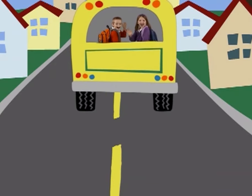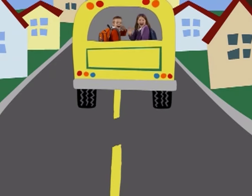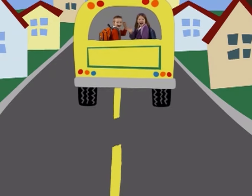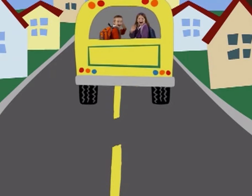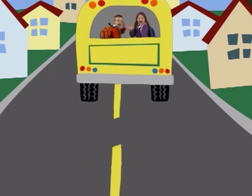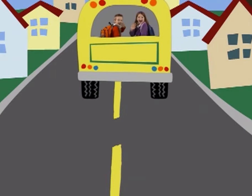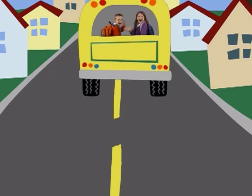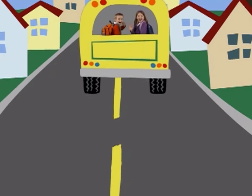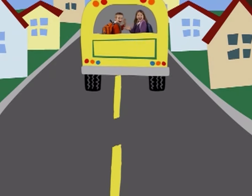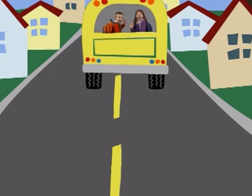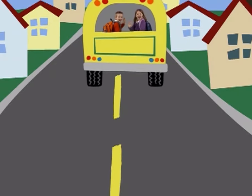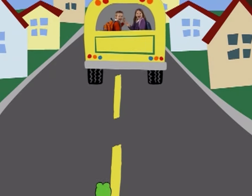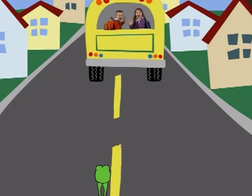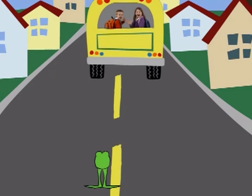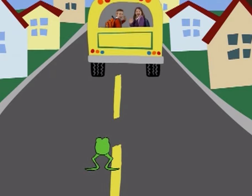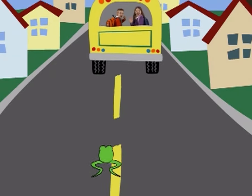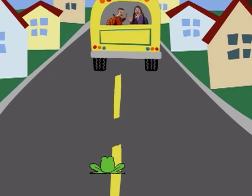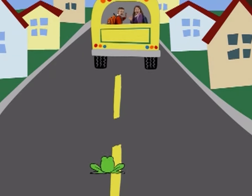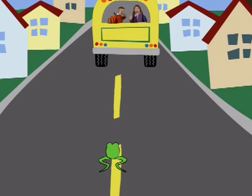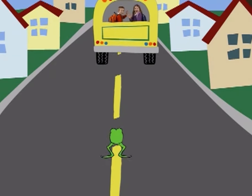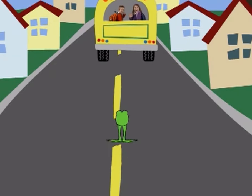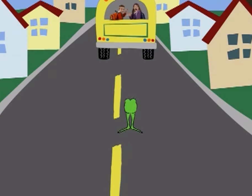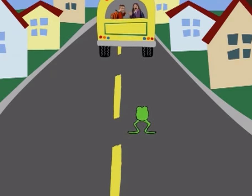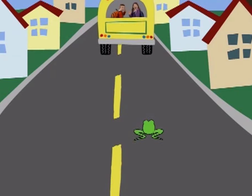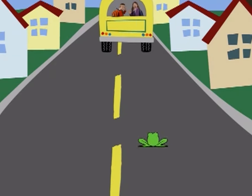Now I'm ready for